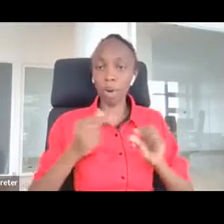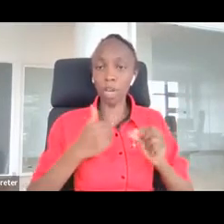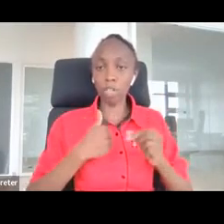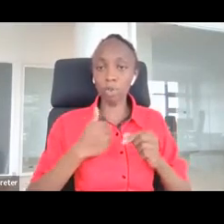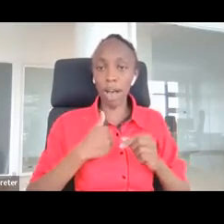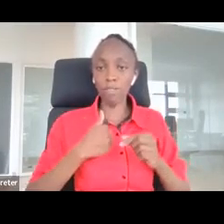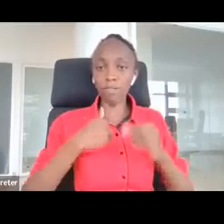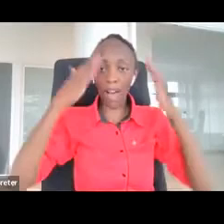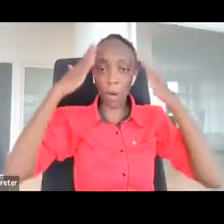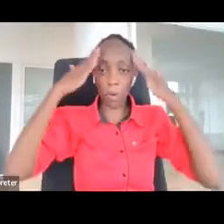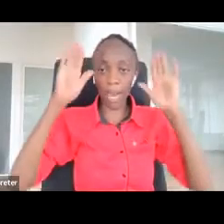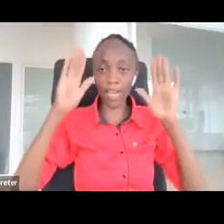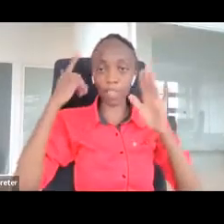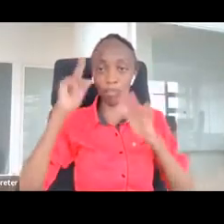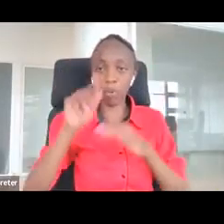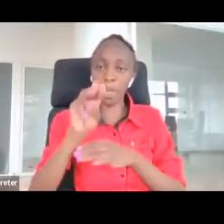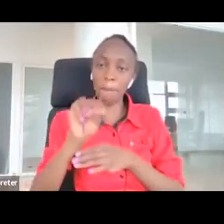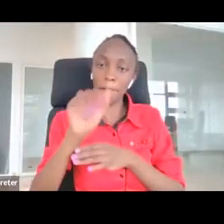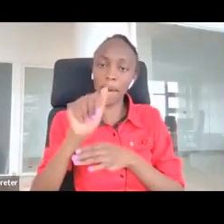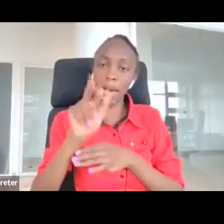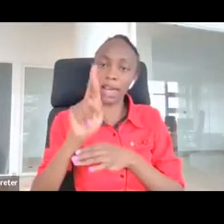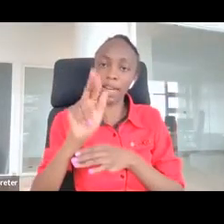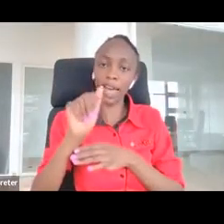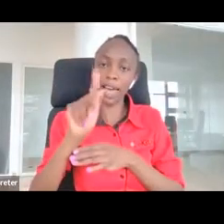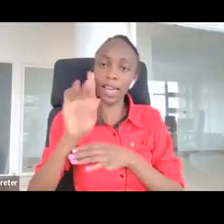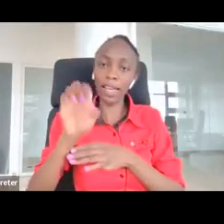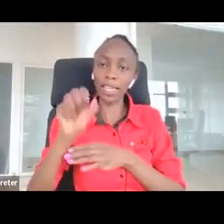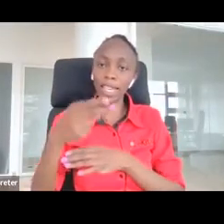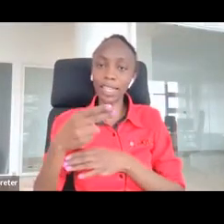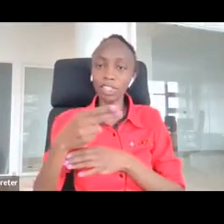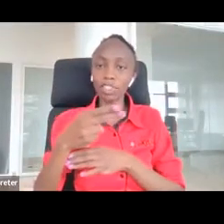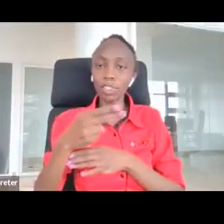Treaty, on having copyright laws